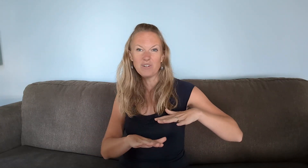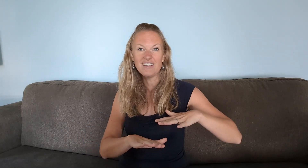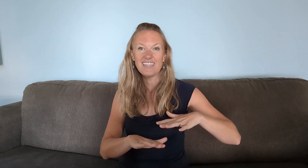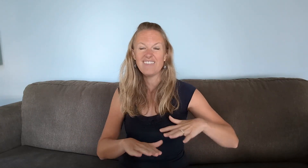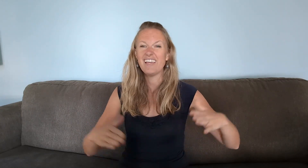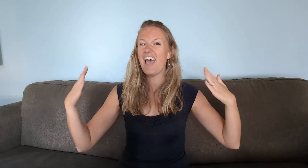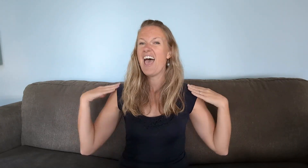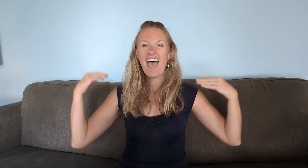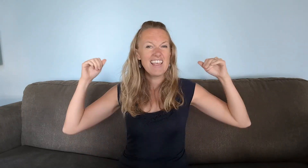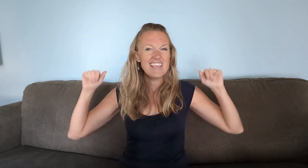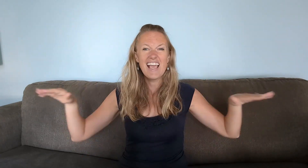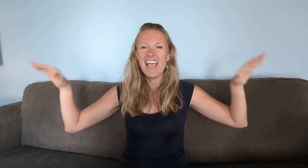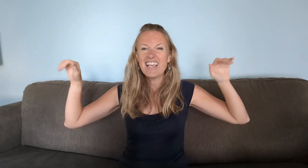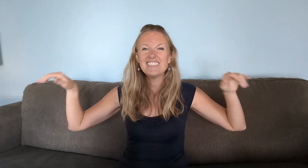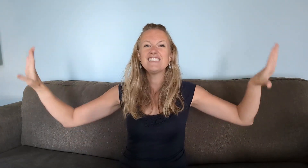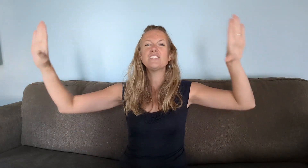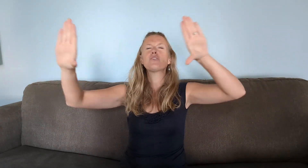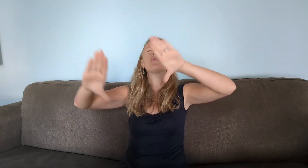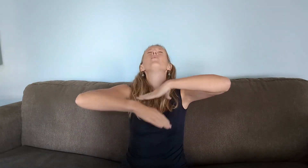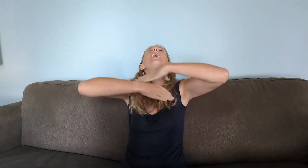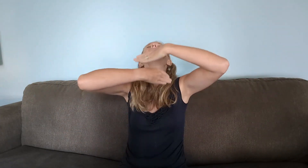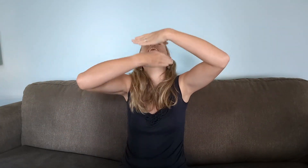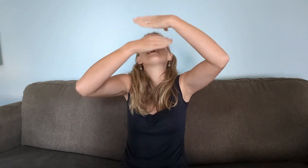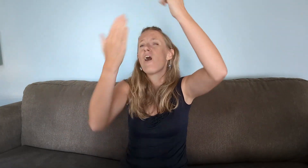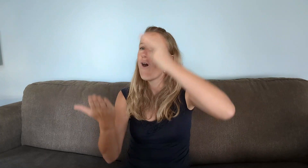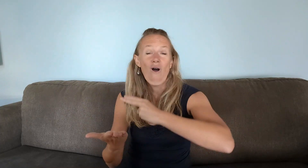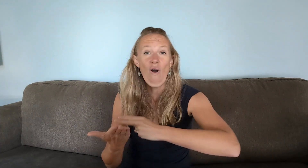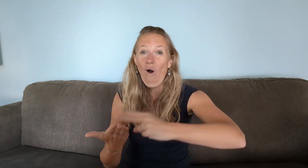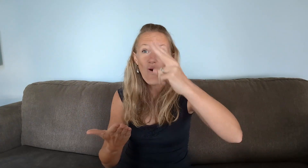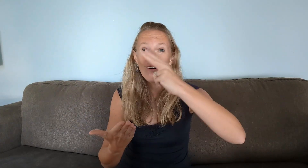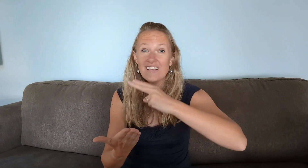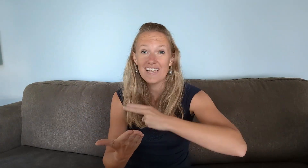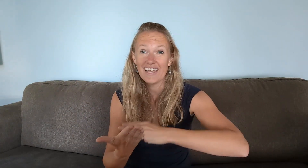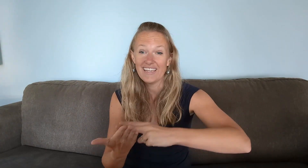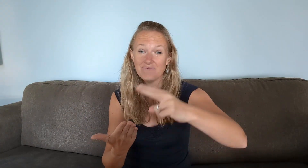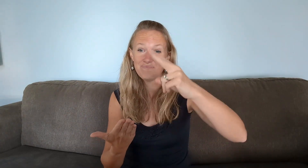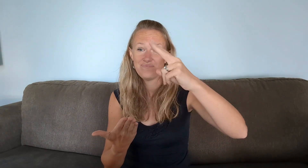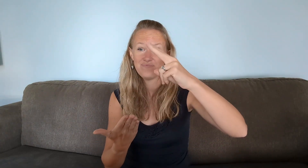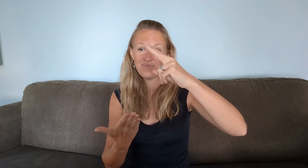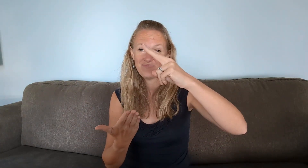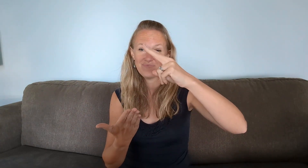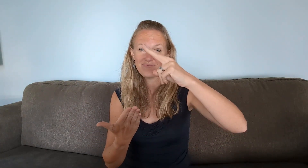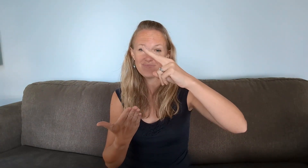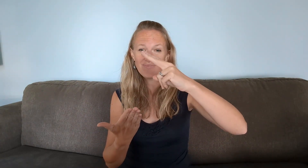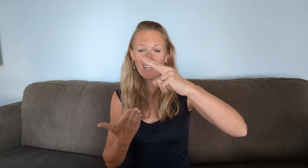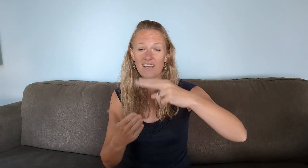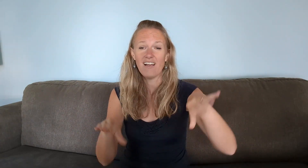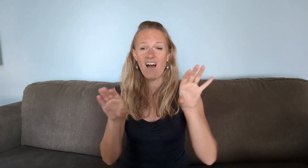really give it. And the angels cry, holy. Okay,